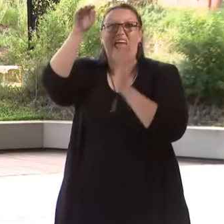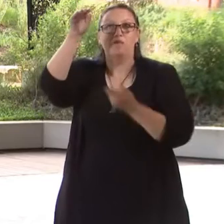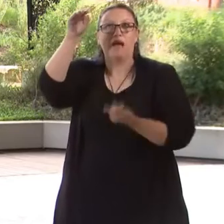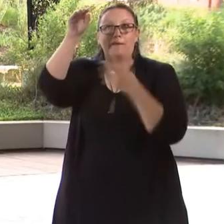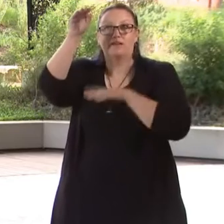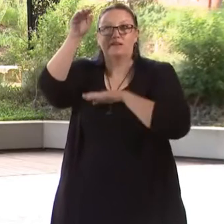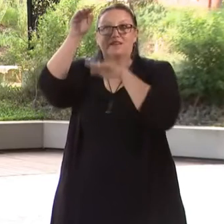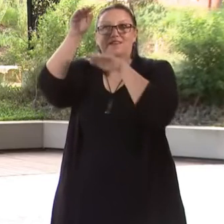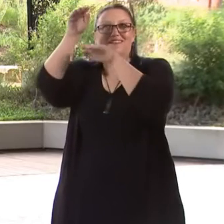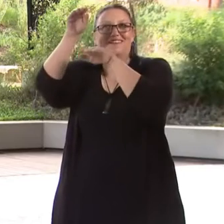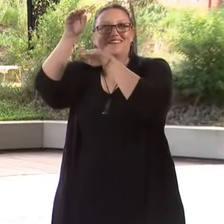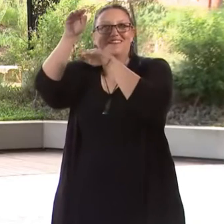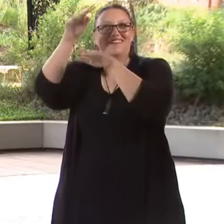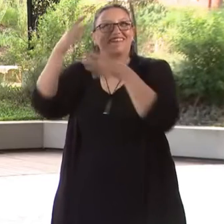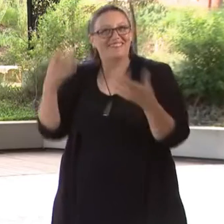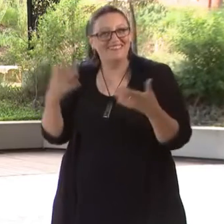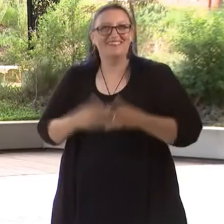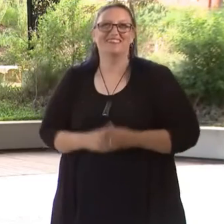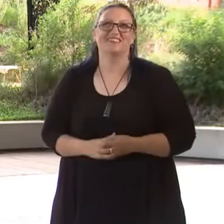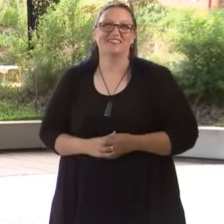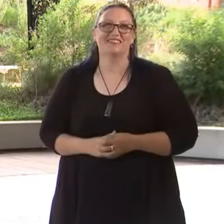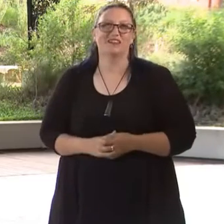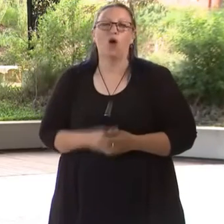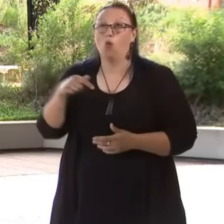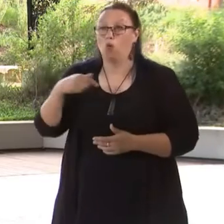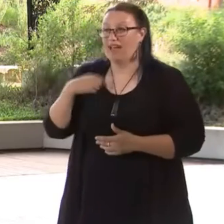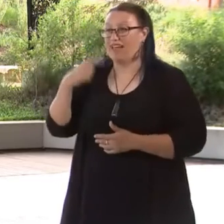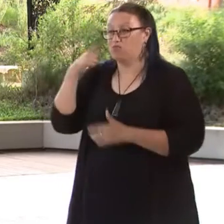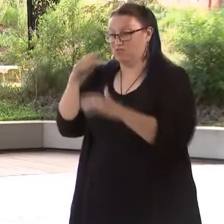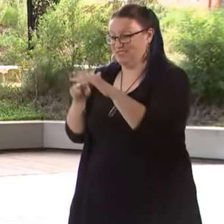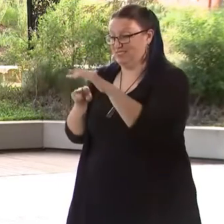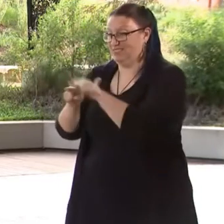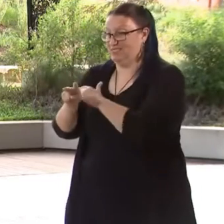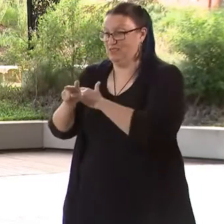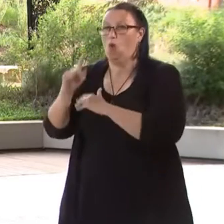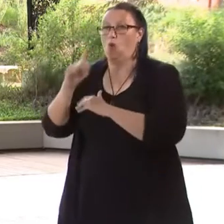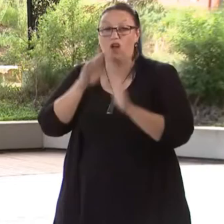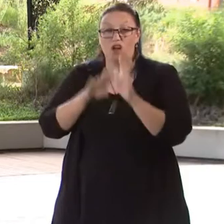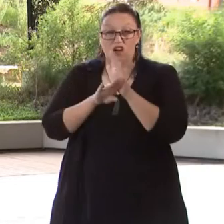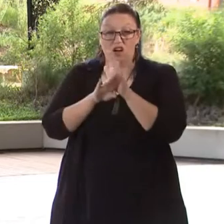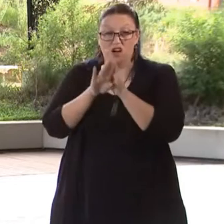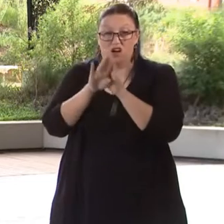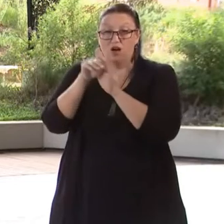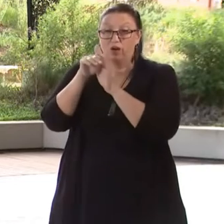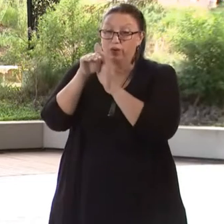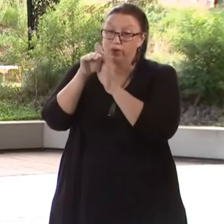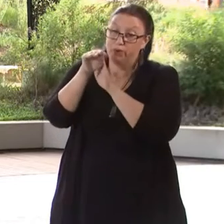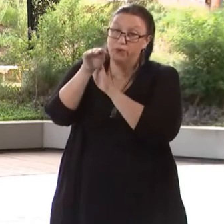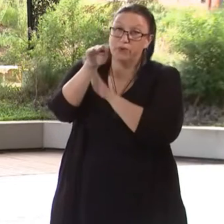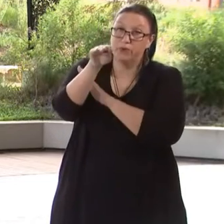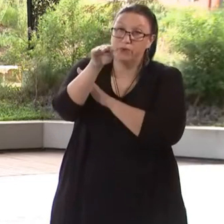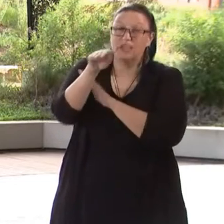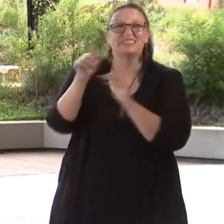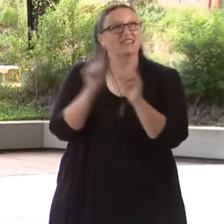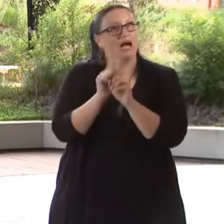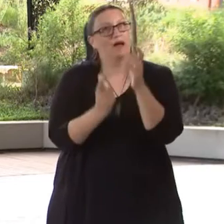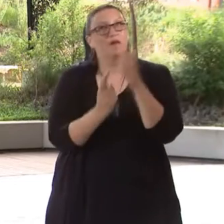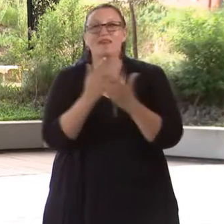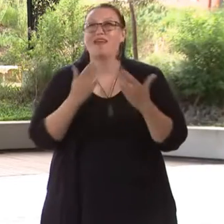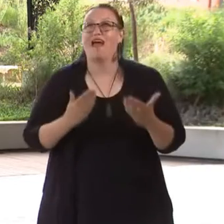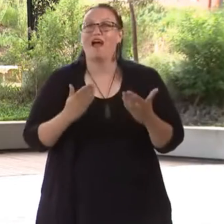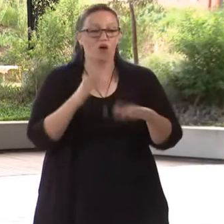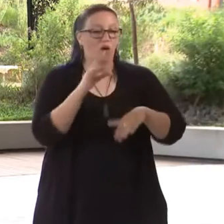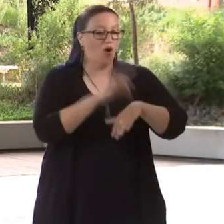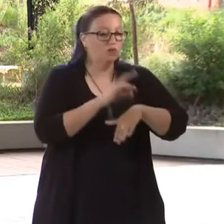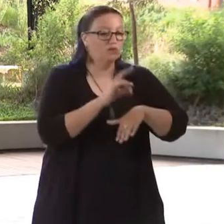a plateauing of people in hospital and ICU has occurred this week. We're obviously watching that data